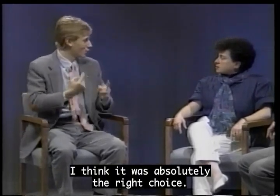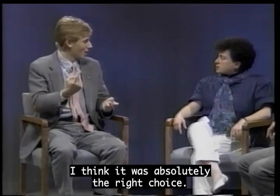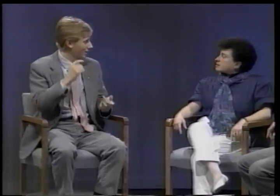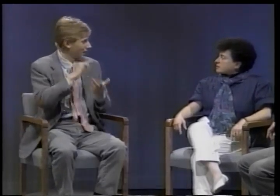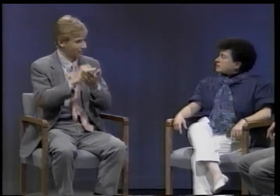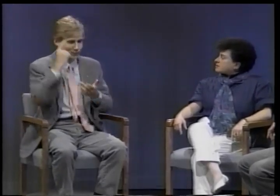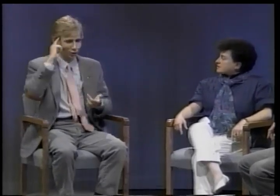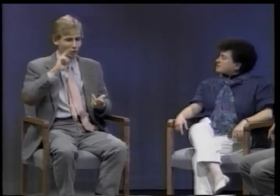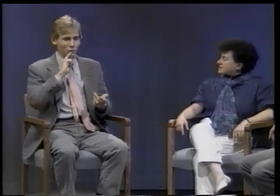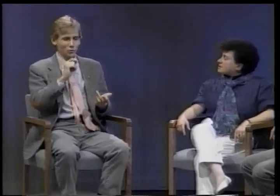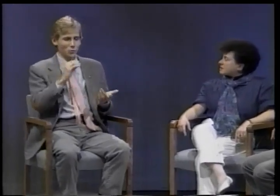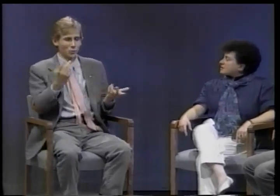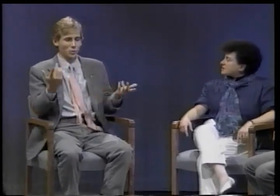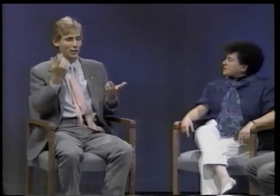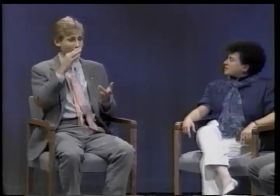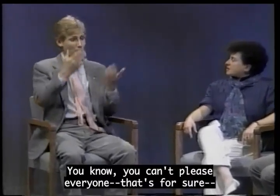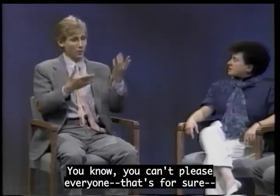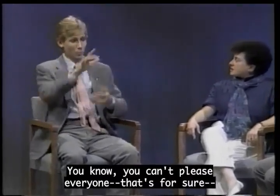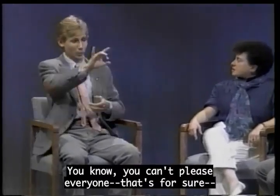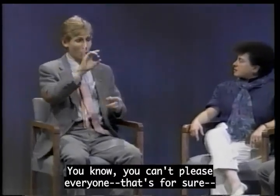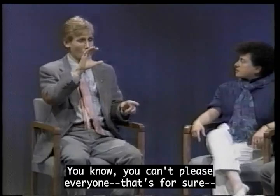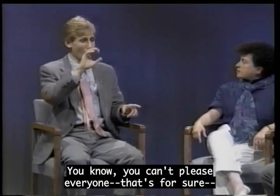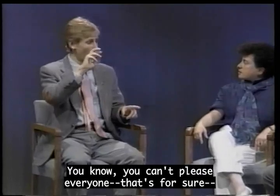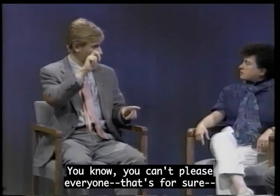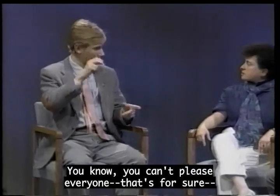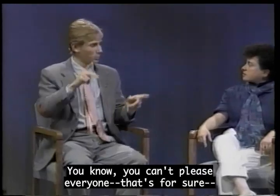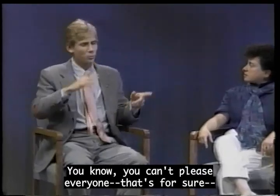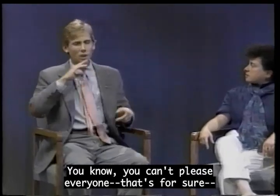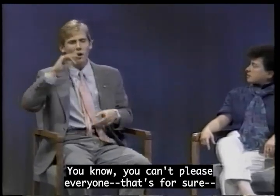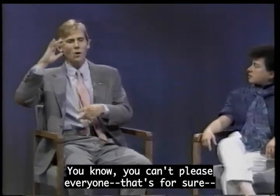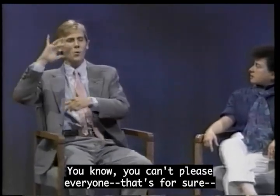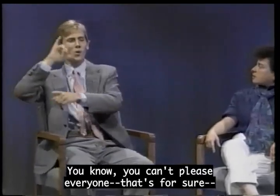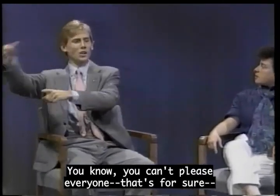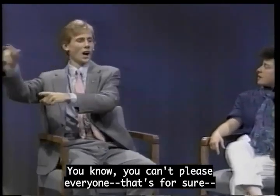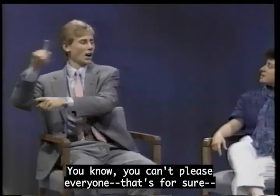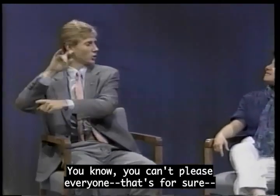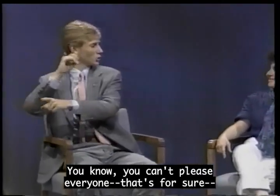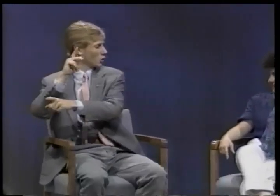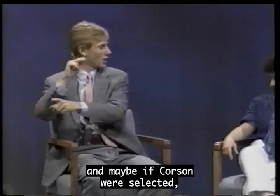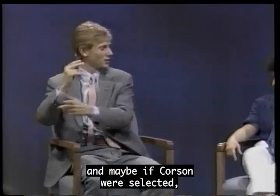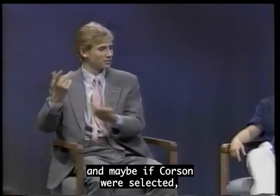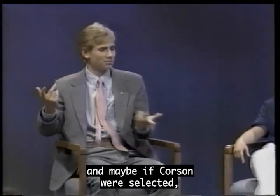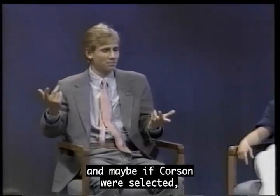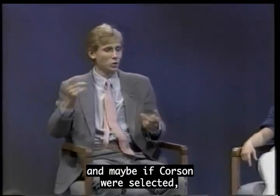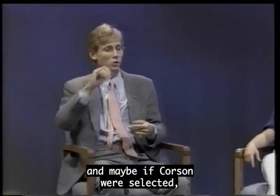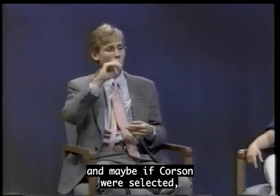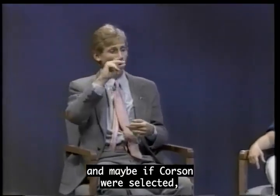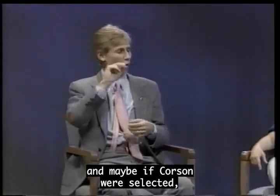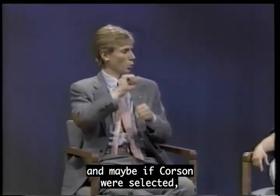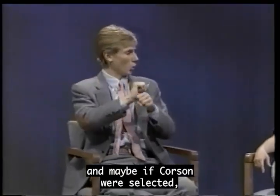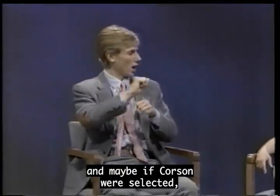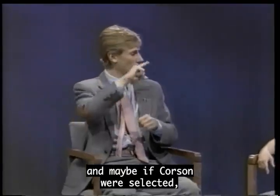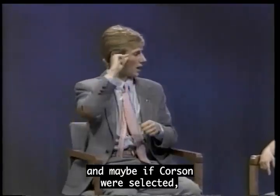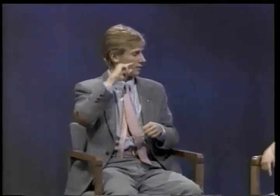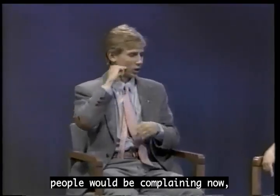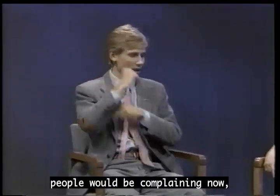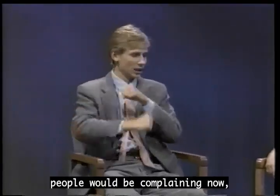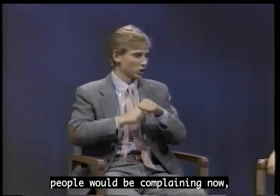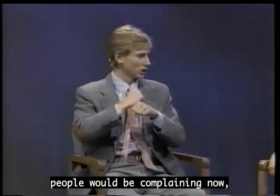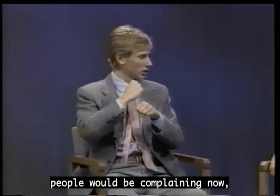You know, you can't please everyone, that's for sure. And maybe if Corson were selected, people would be complaining now, well, how come King Jordan wasn't